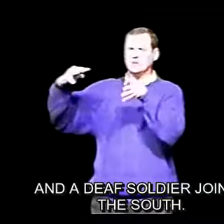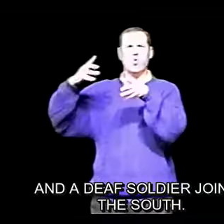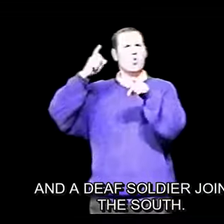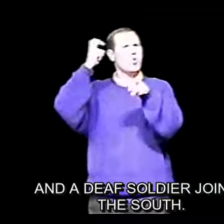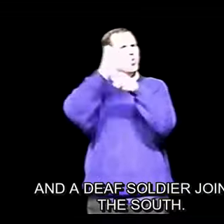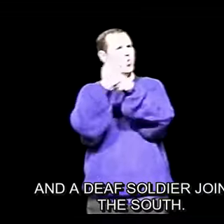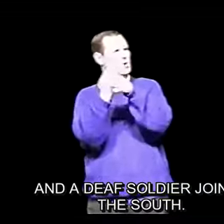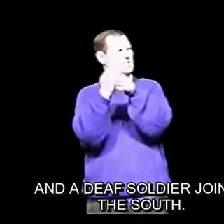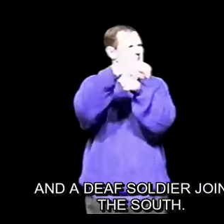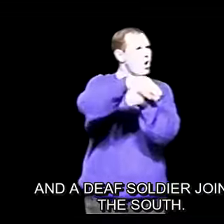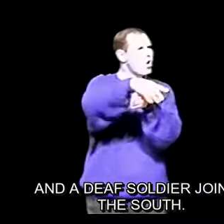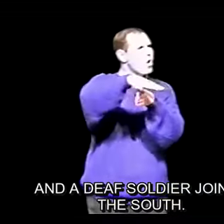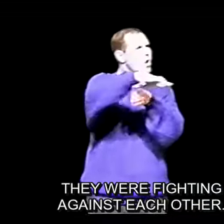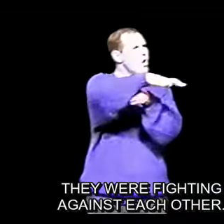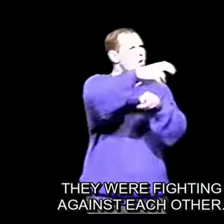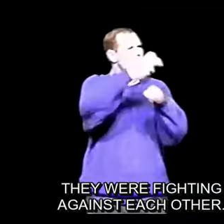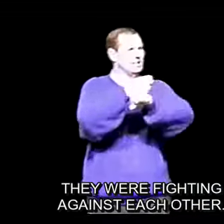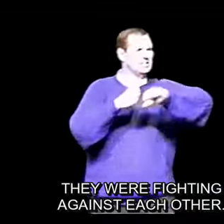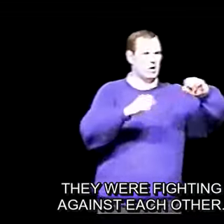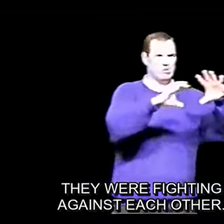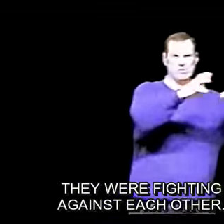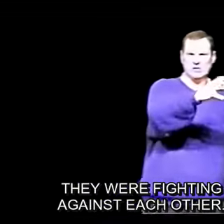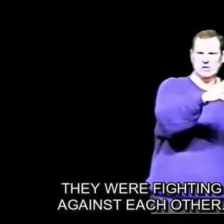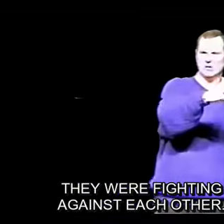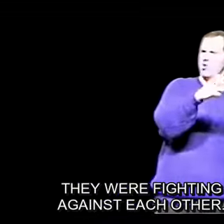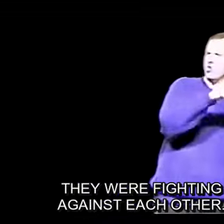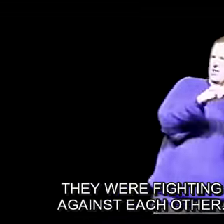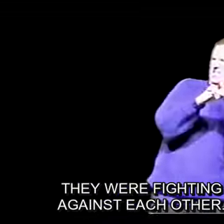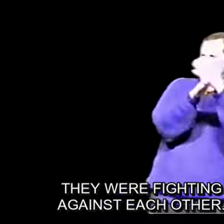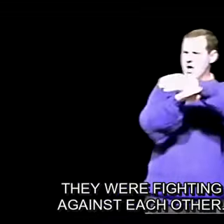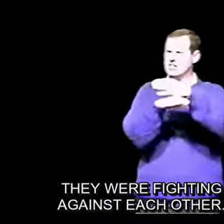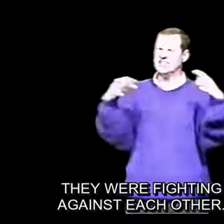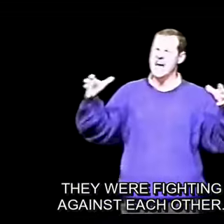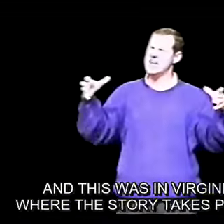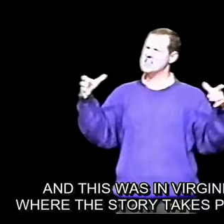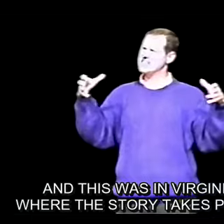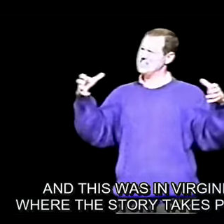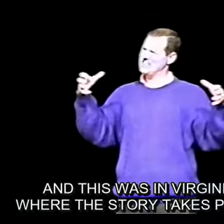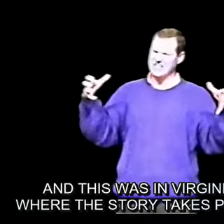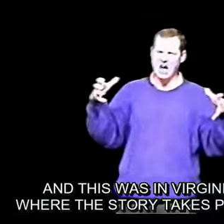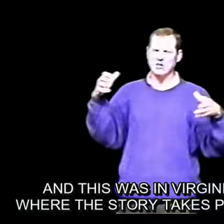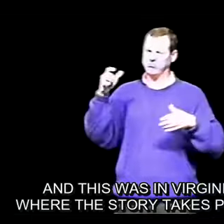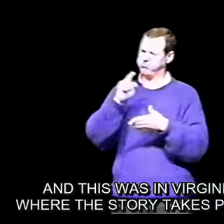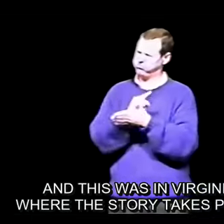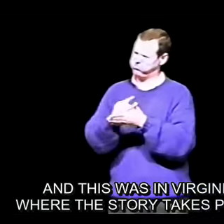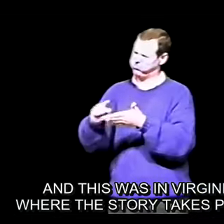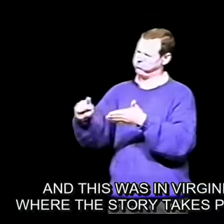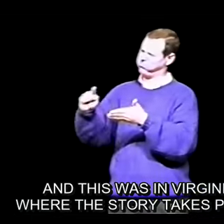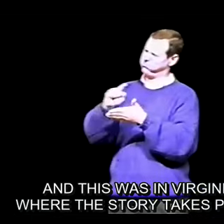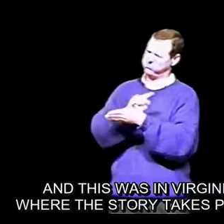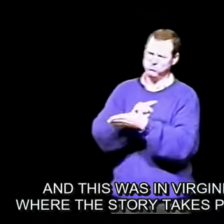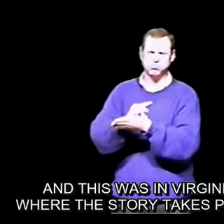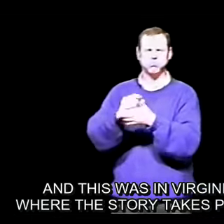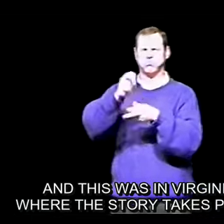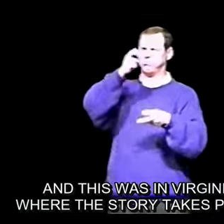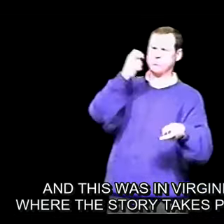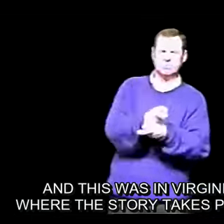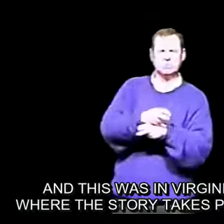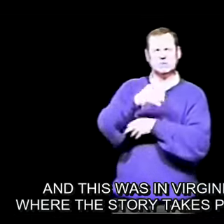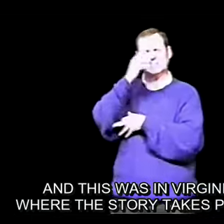were fighting against each other. And this was in Virginia, where the story takes place. And it was a hard-fought